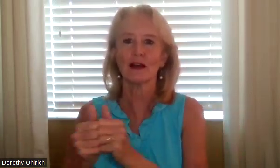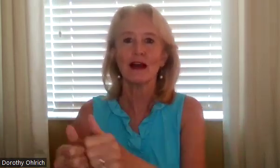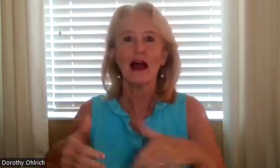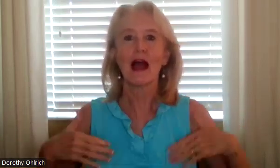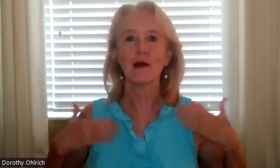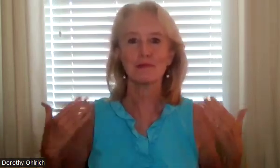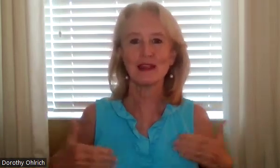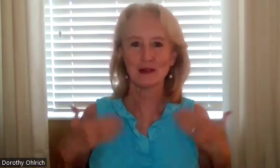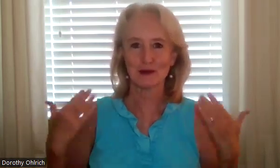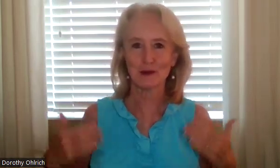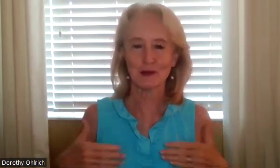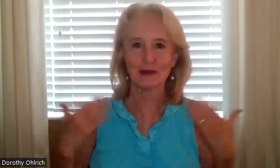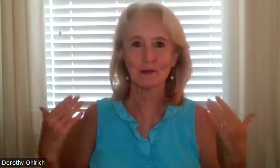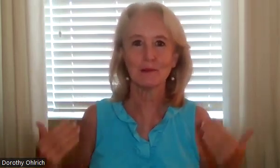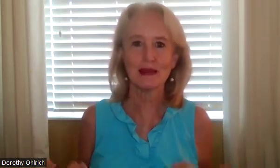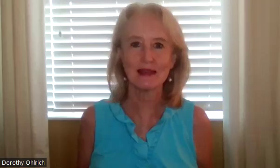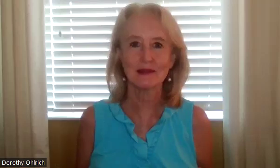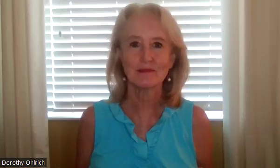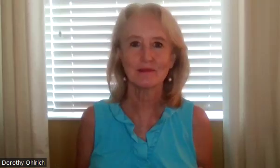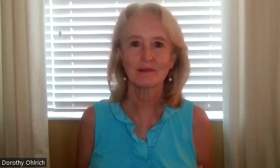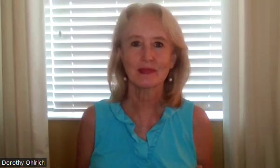the happier we'll be.